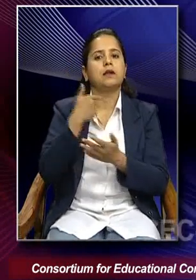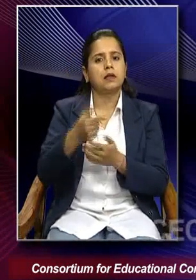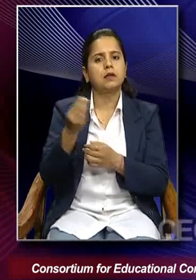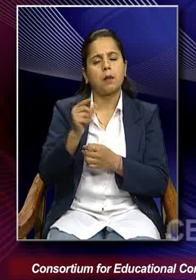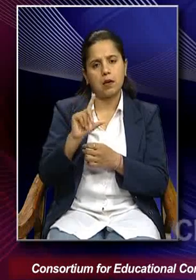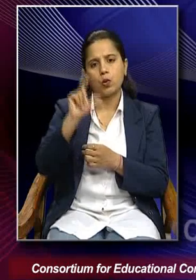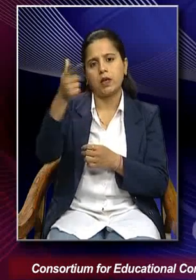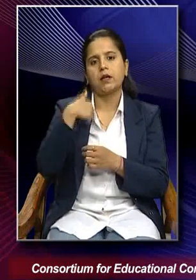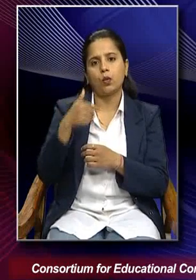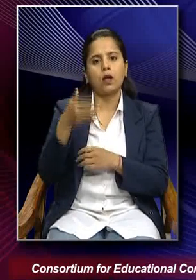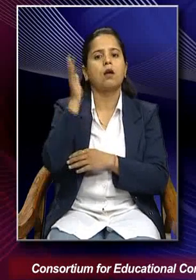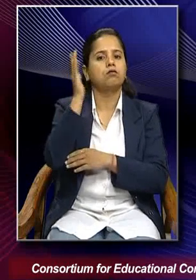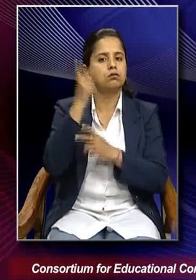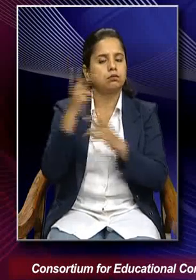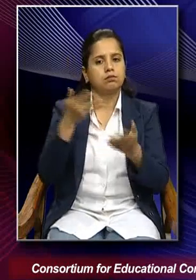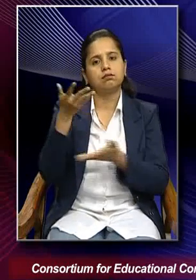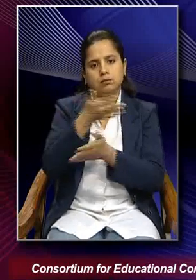of our later lectures.